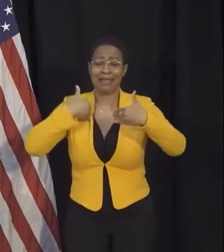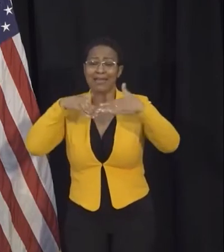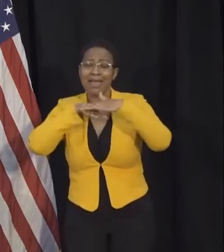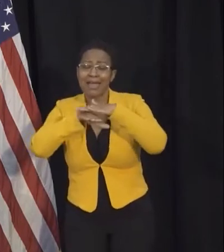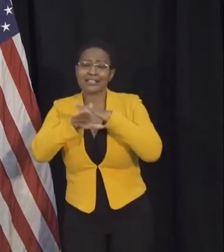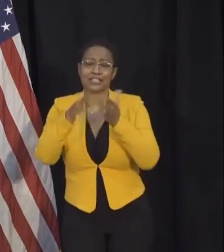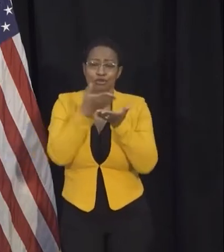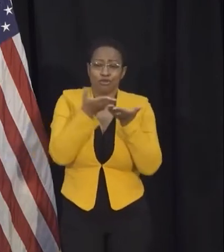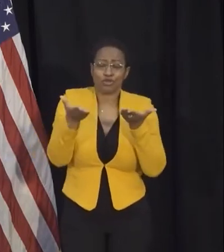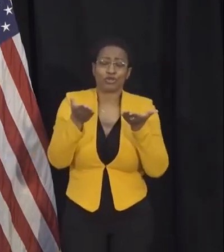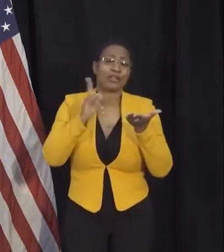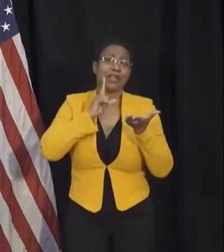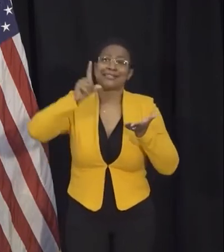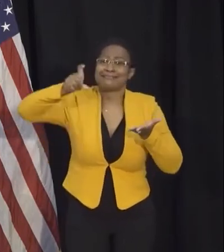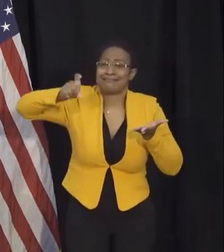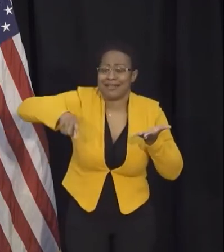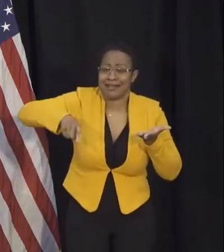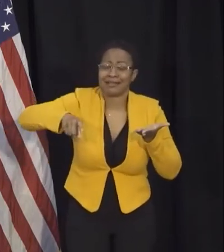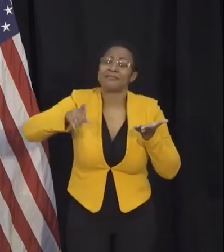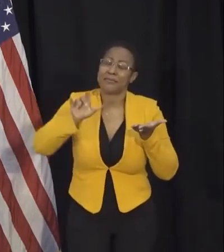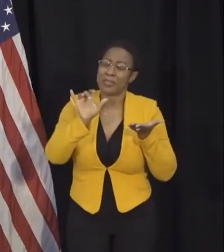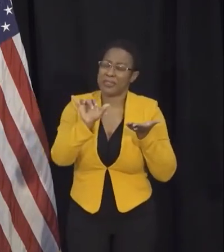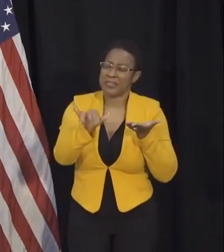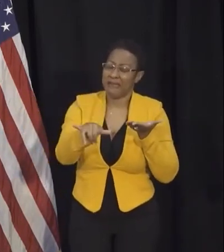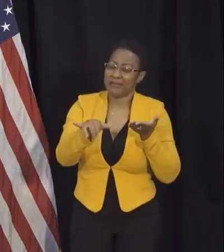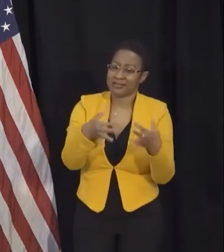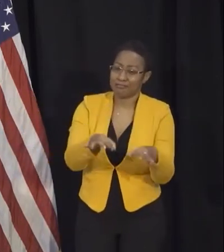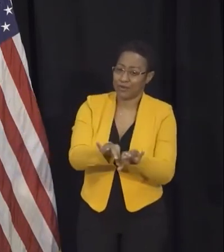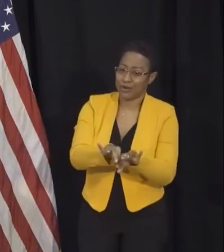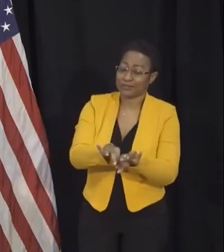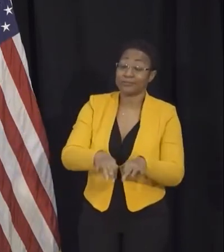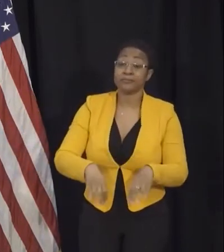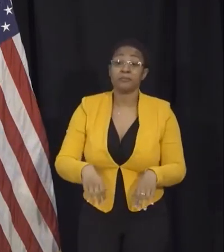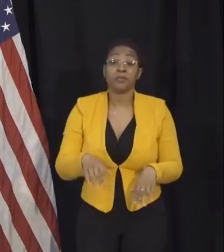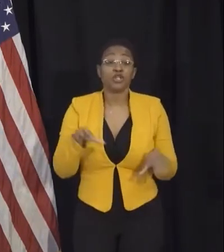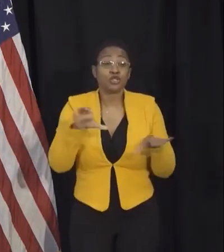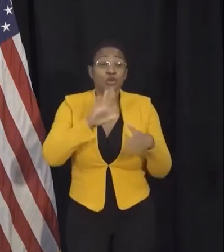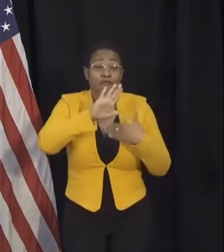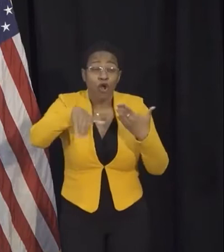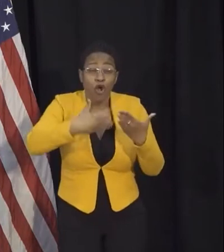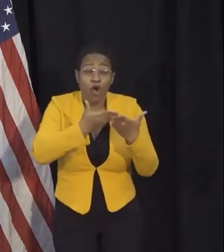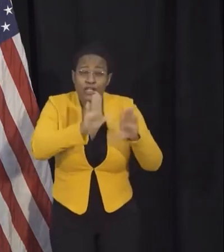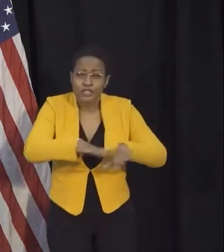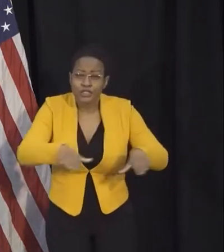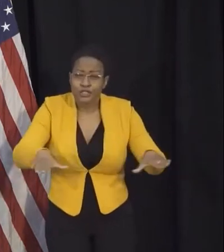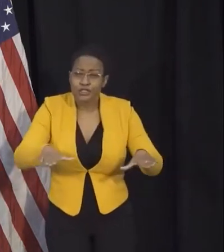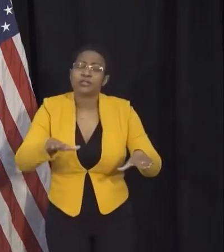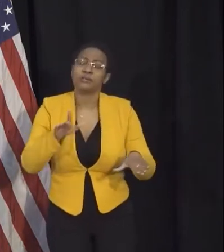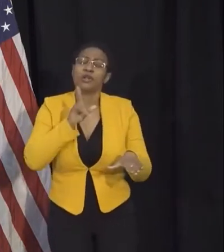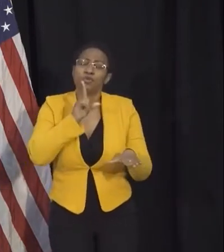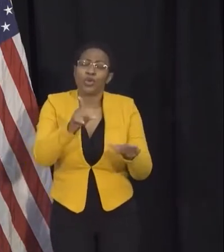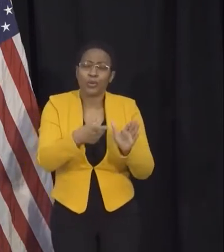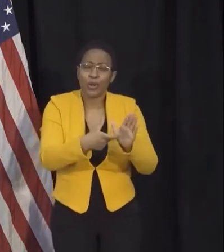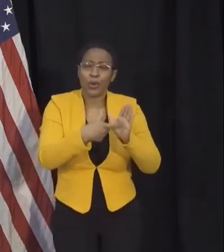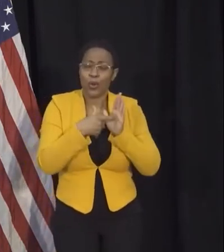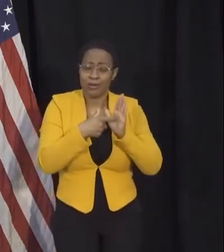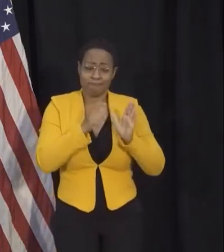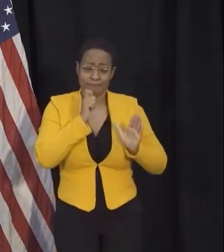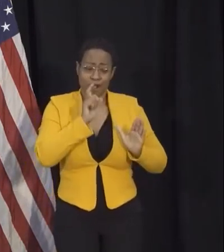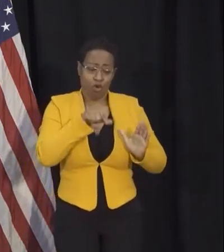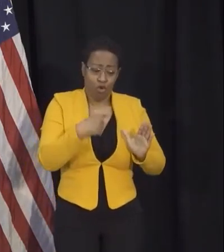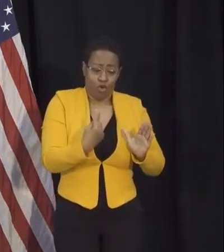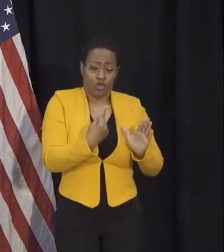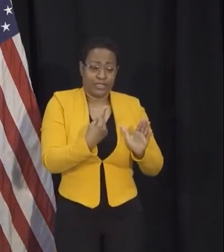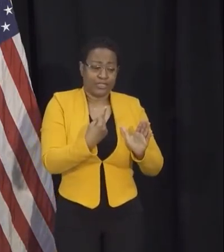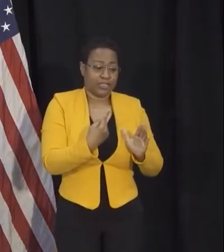other resources that are greatly needed. But to do that for all children, we're going to require more than